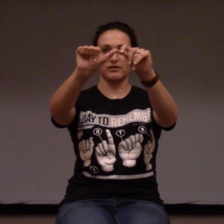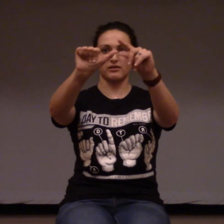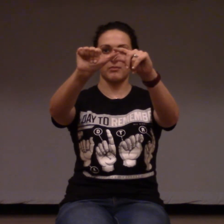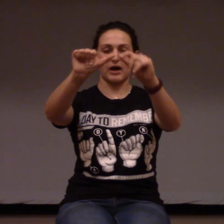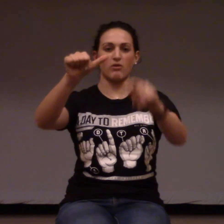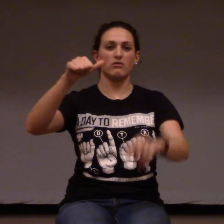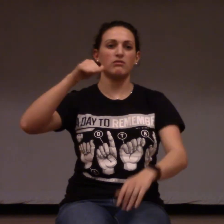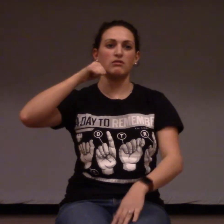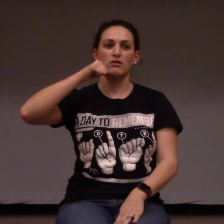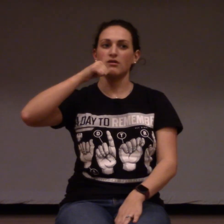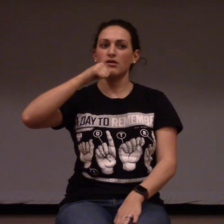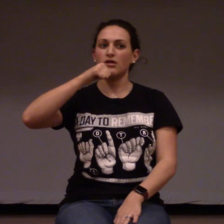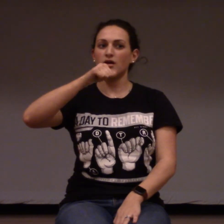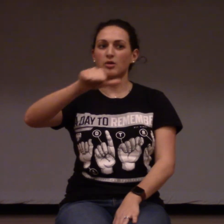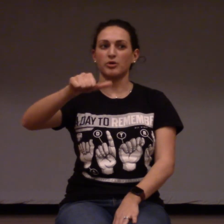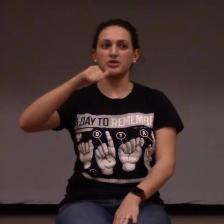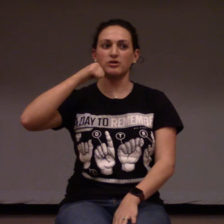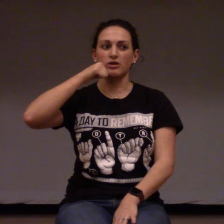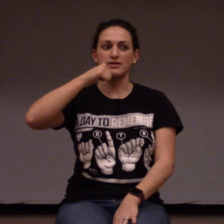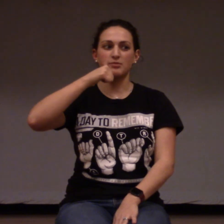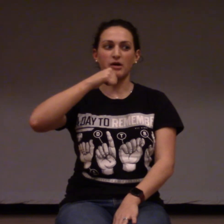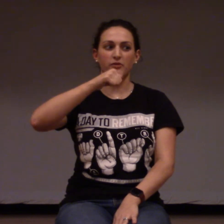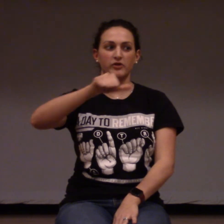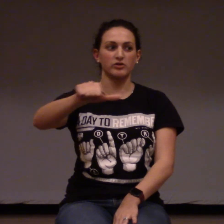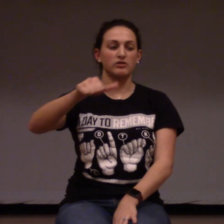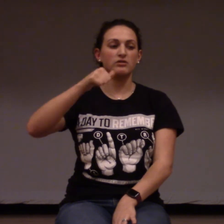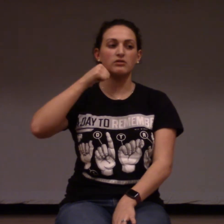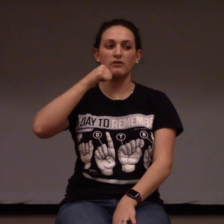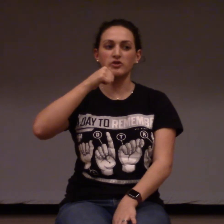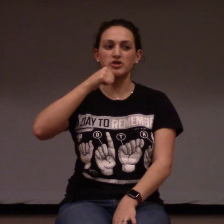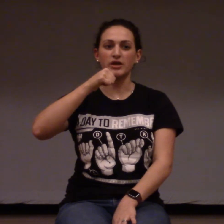thumb out and brush it across the bottom of your chin.